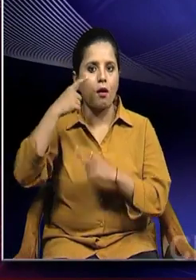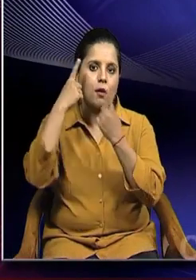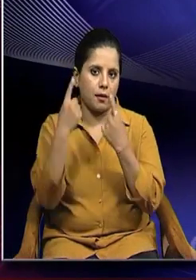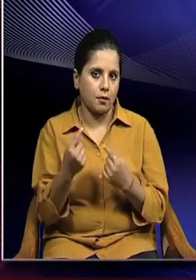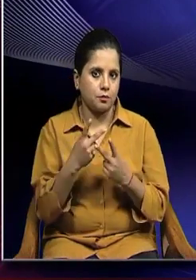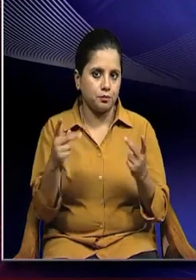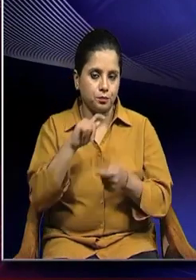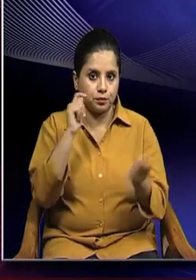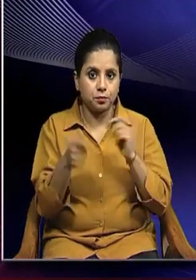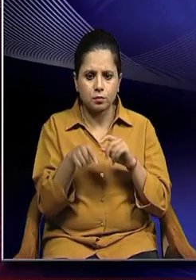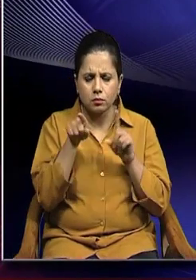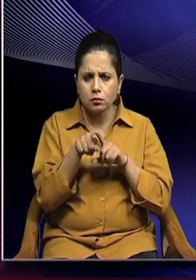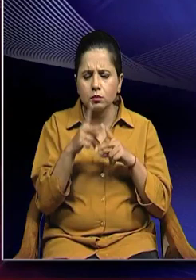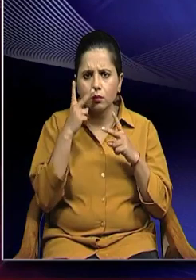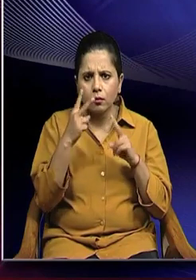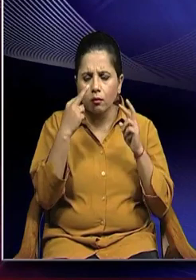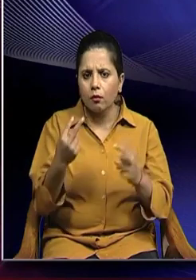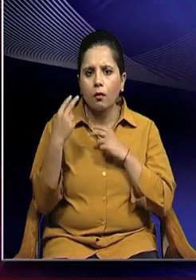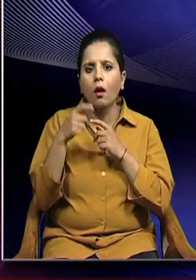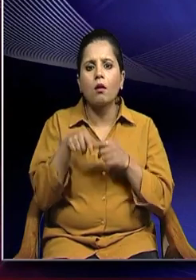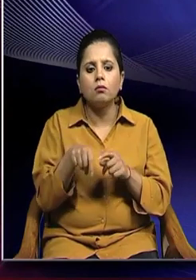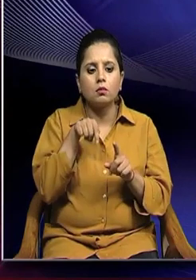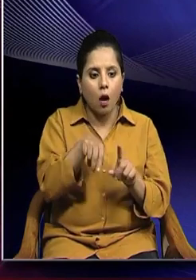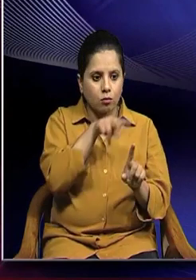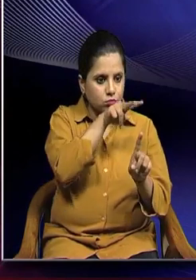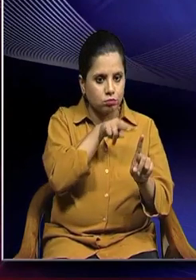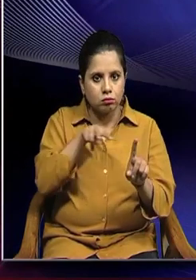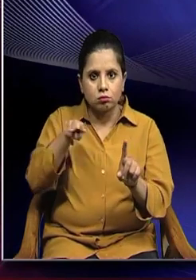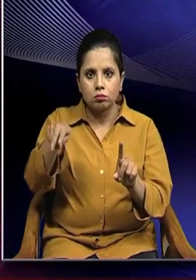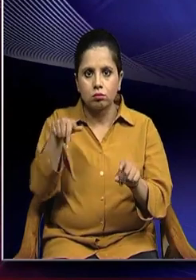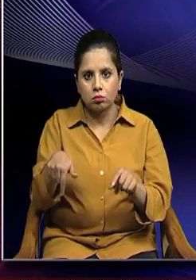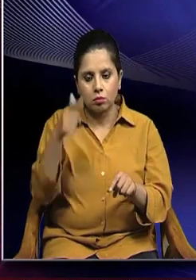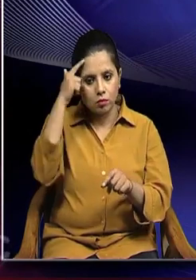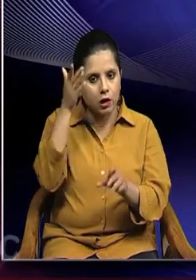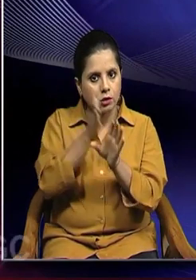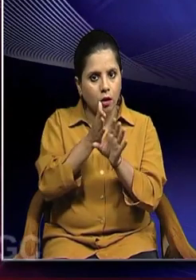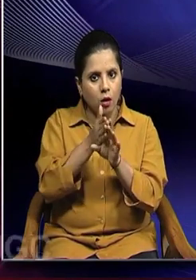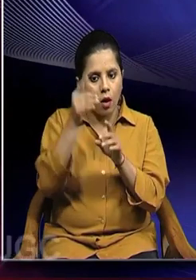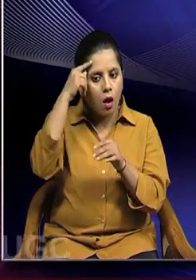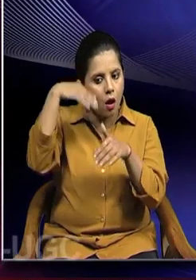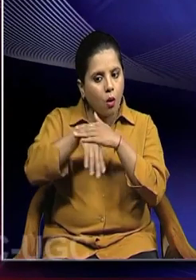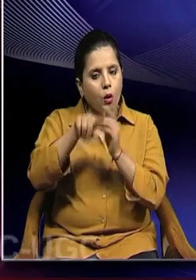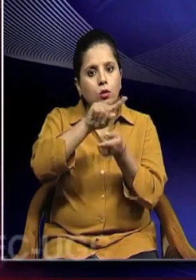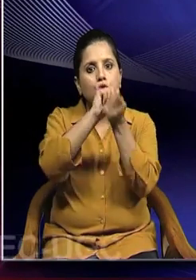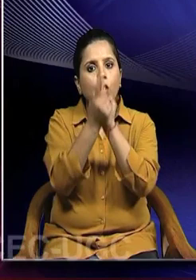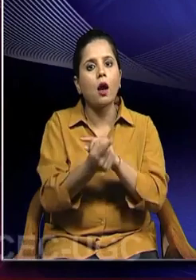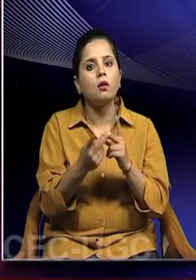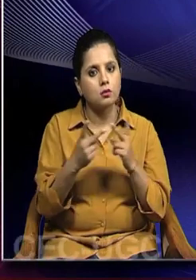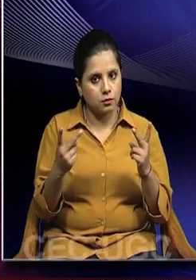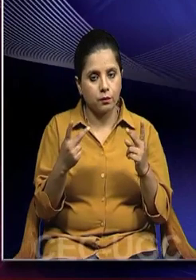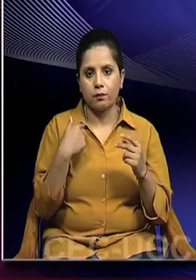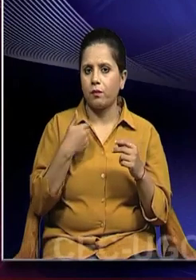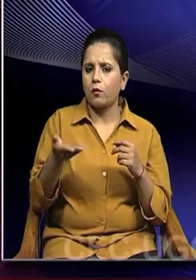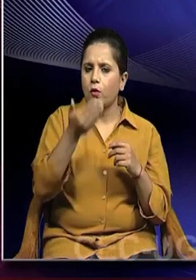is giving a reflection of a shift towards transcendental psychology. And we all know that